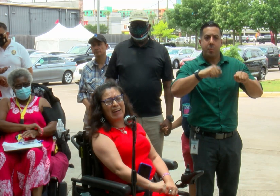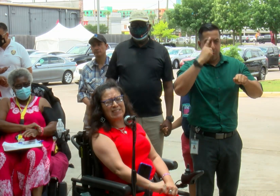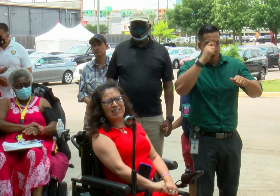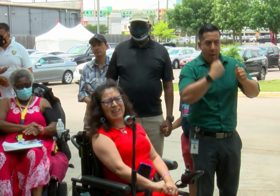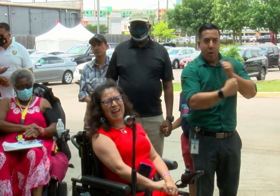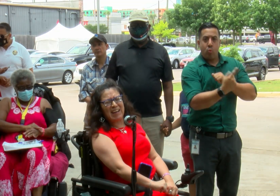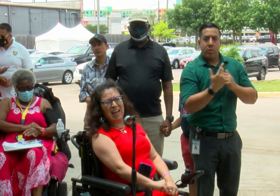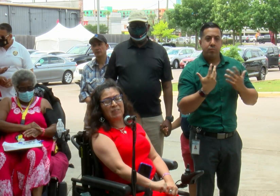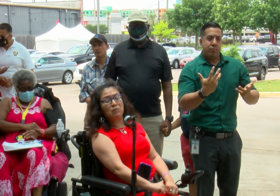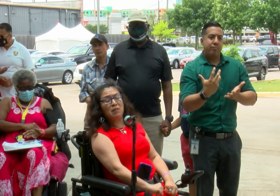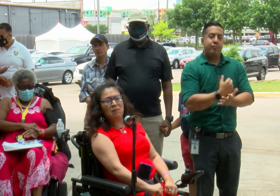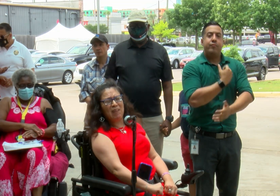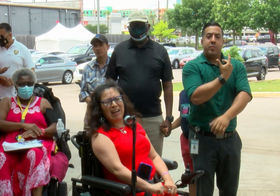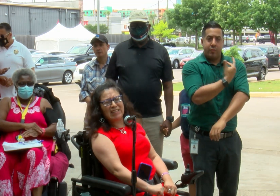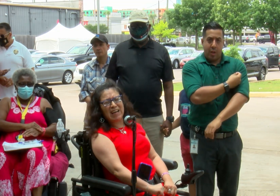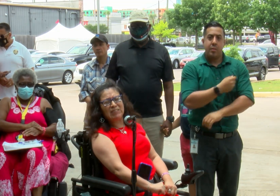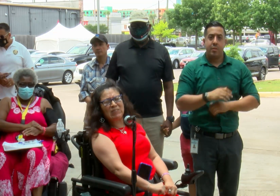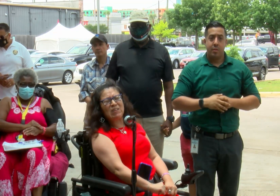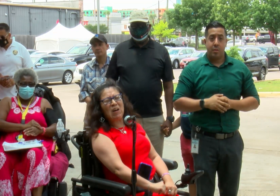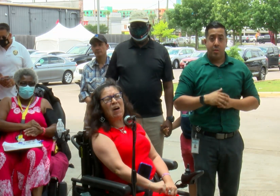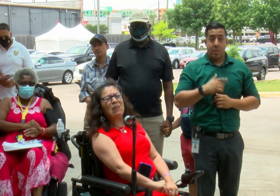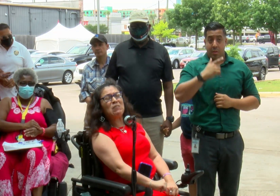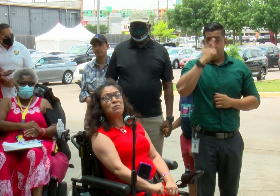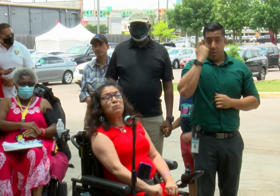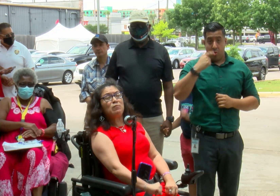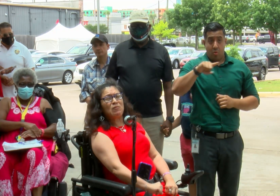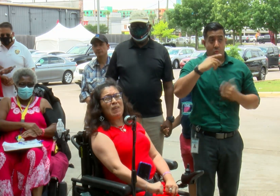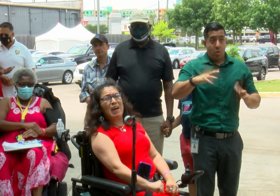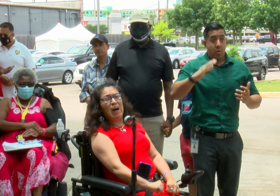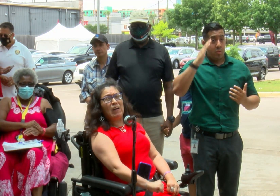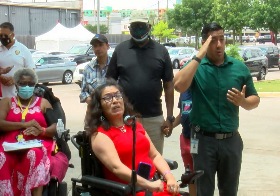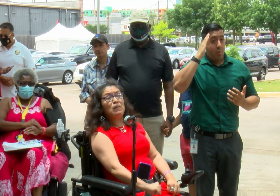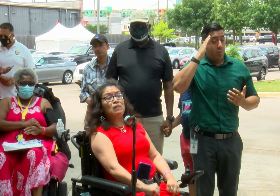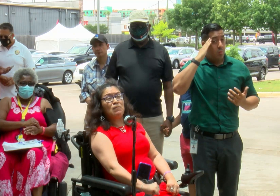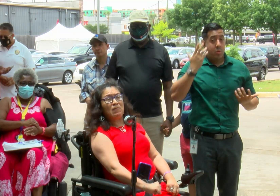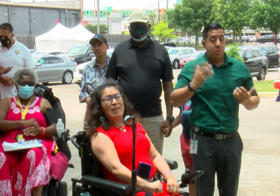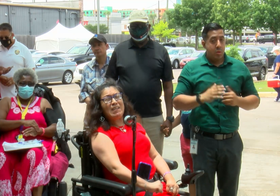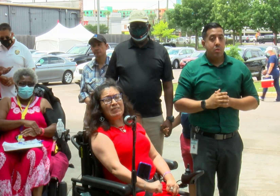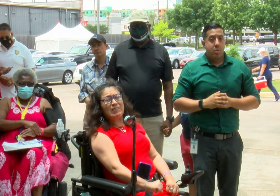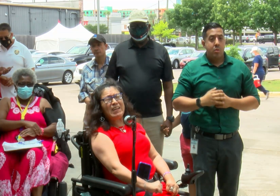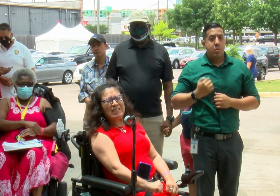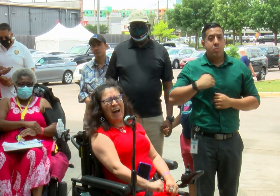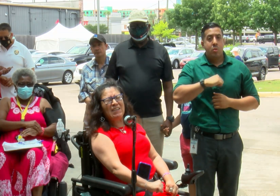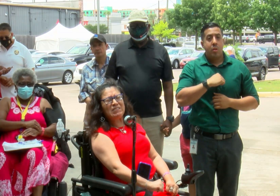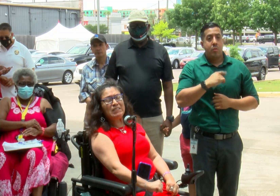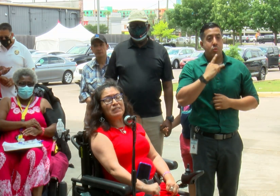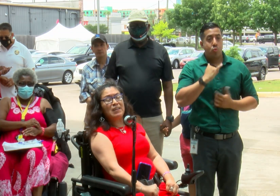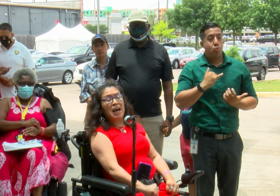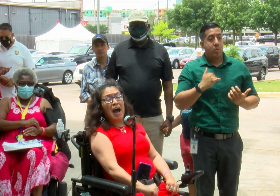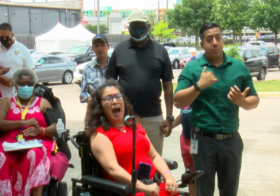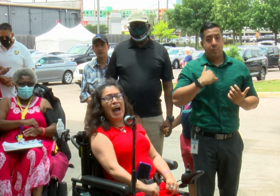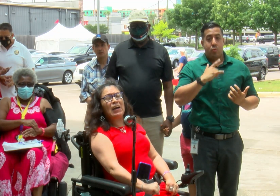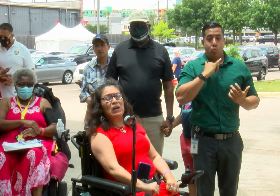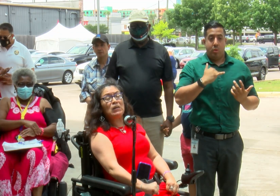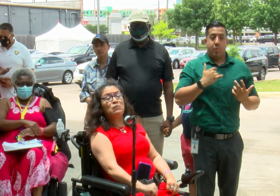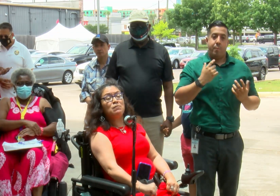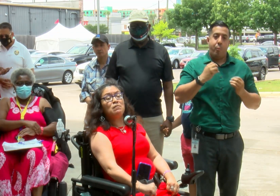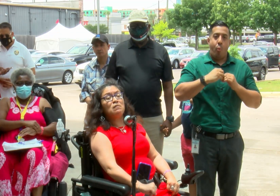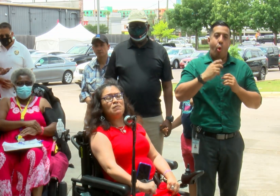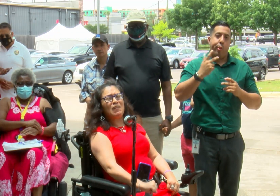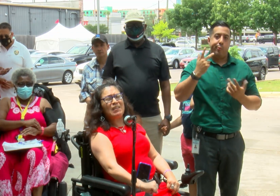be vaccinated. Because as we know, we are 1 in 3 times